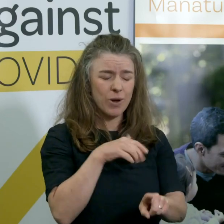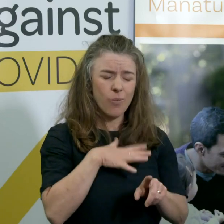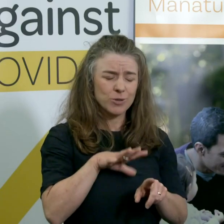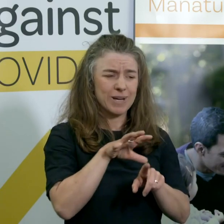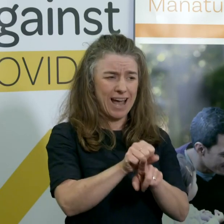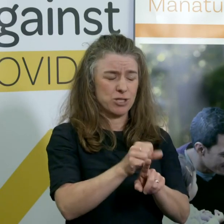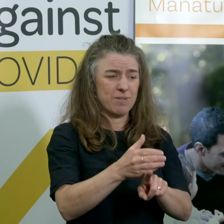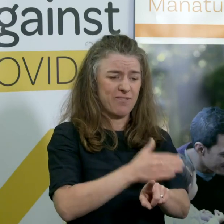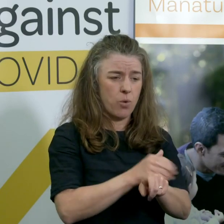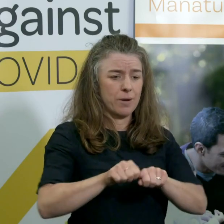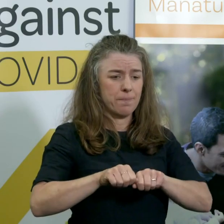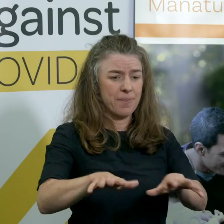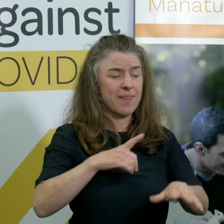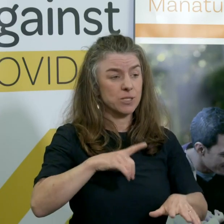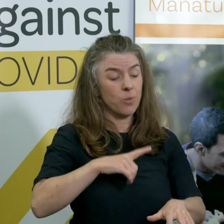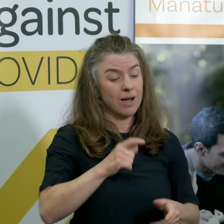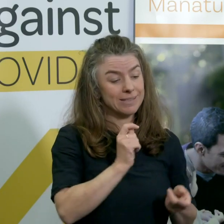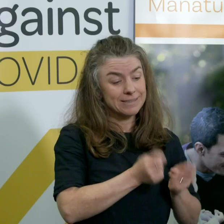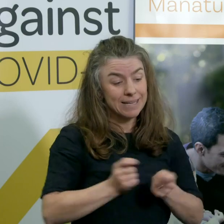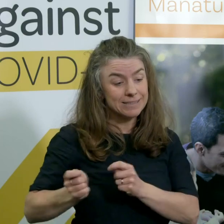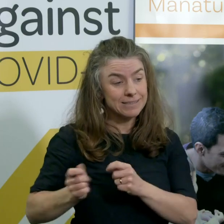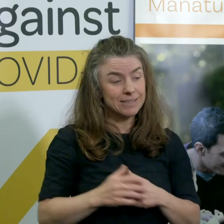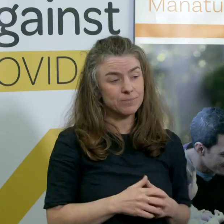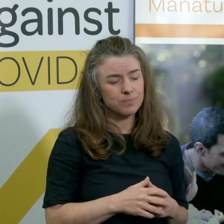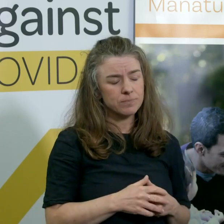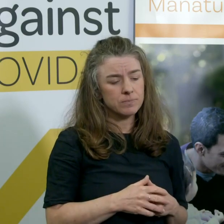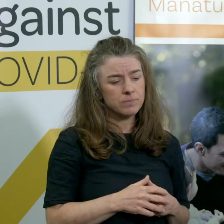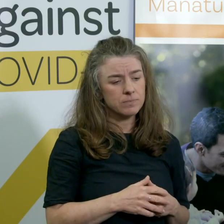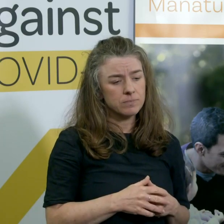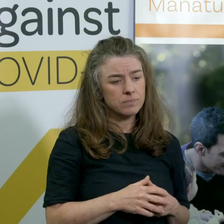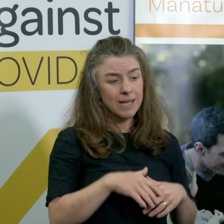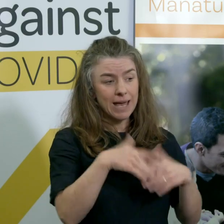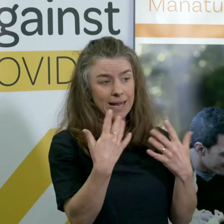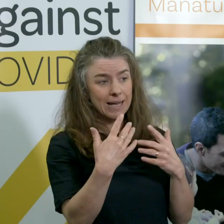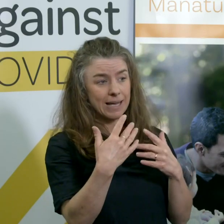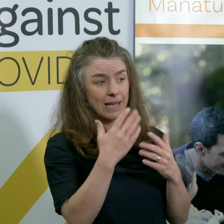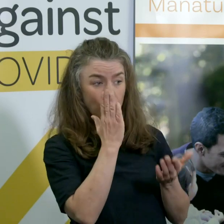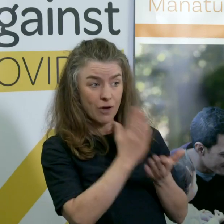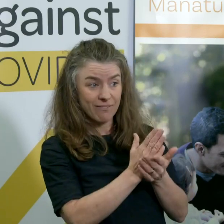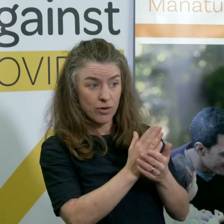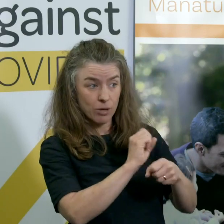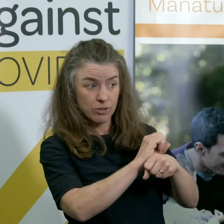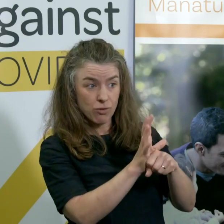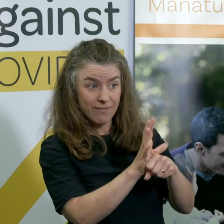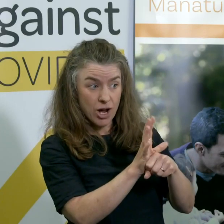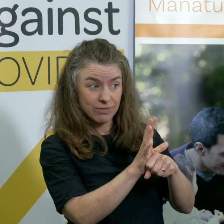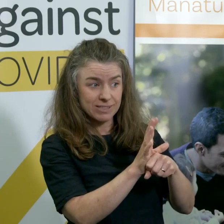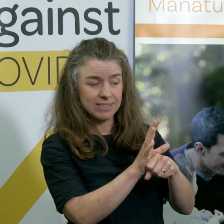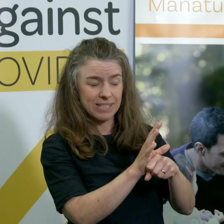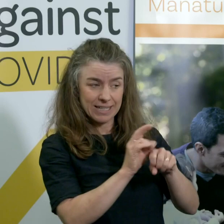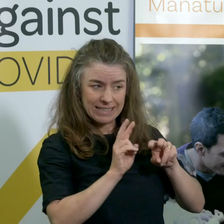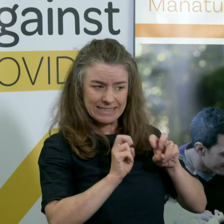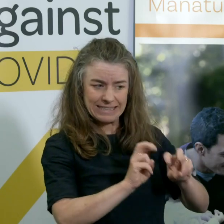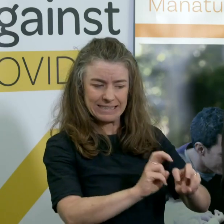carefully, and that's why our testing and our inquiry into any positive tests, especially around that overseas travel link, is